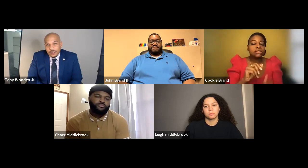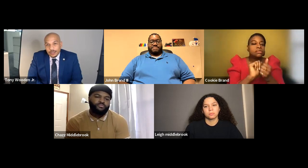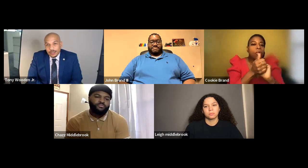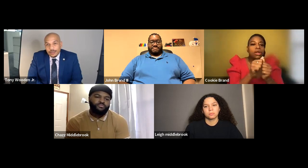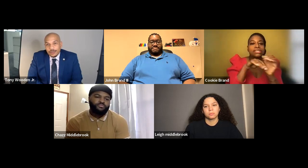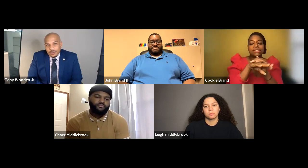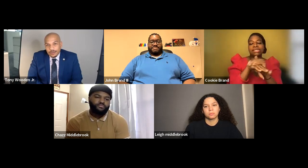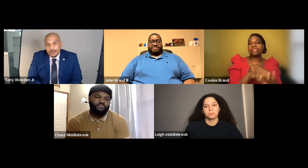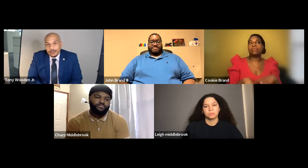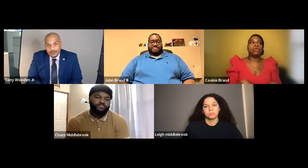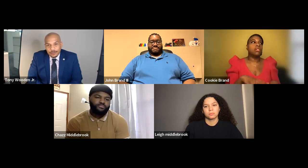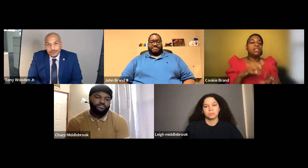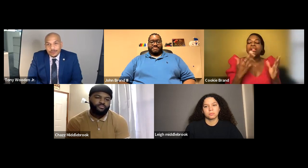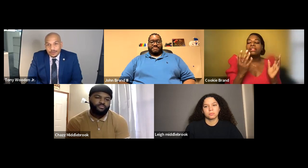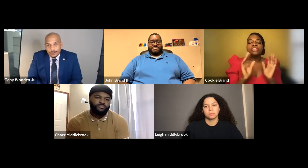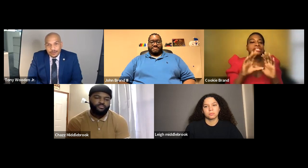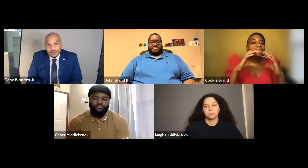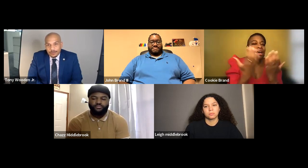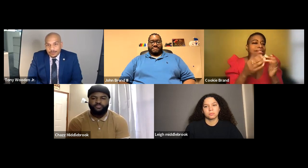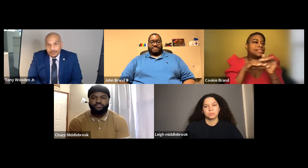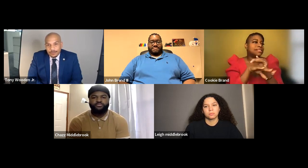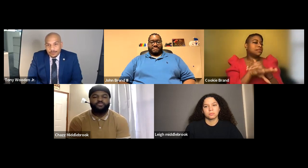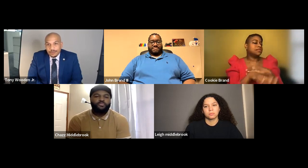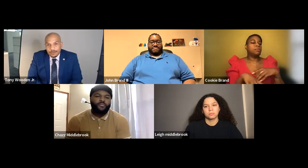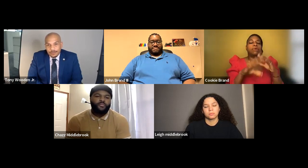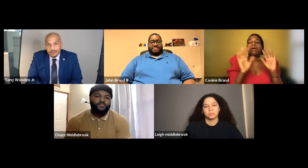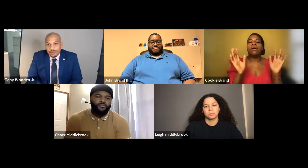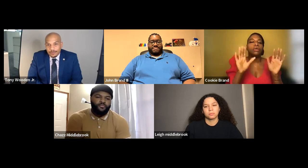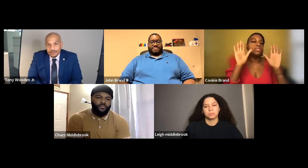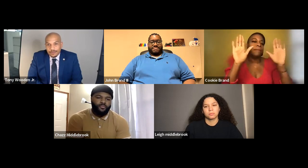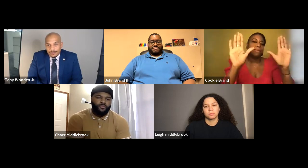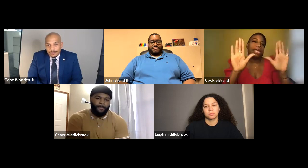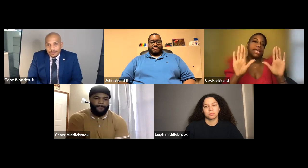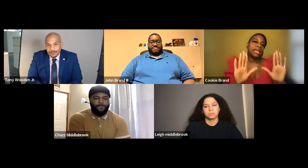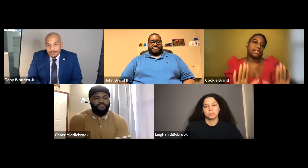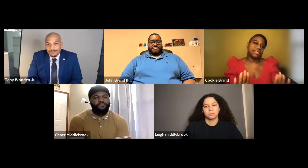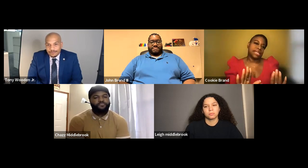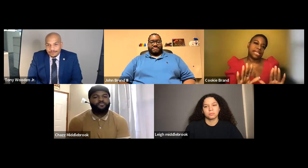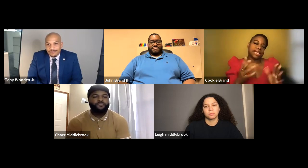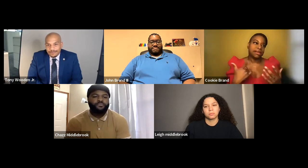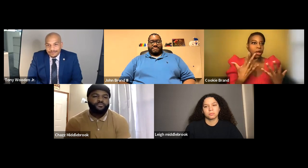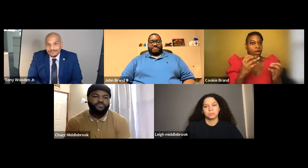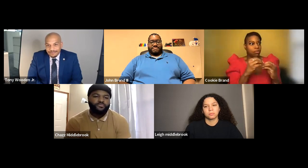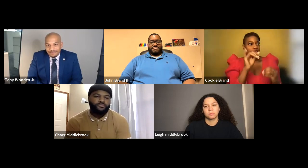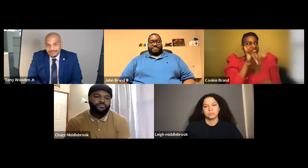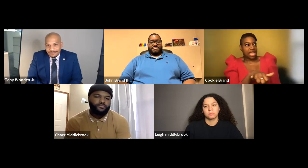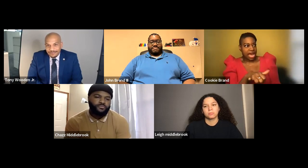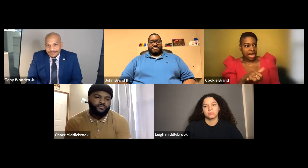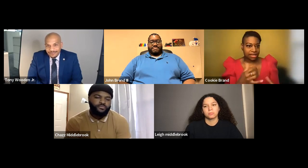interpreter's clarifying. Once I went to a deaf school, I was able to see how much access I had to everything because of sign language, sports and academics.